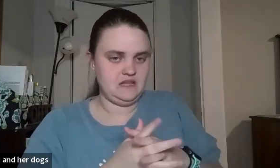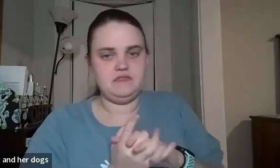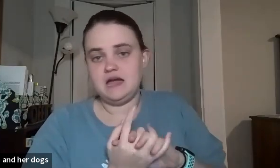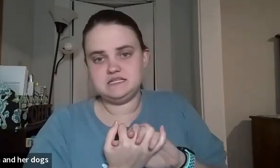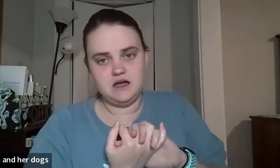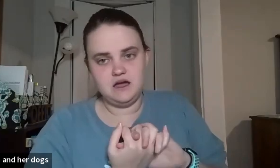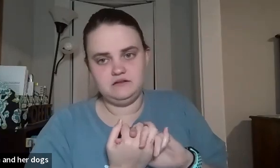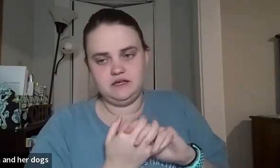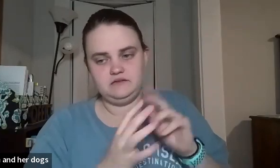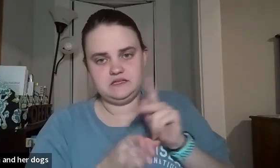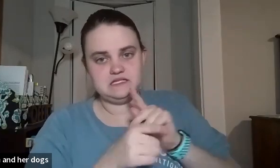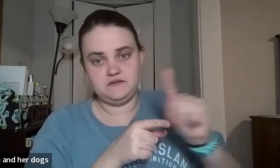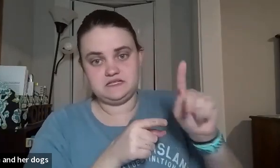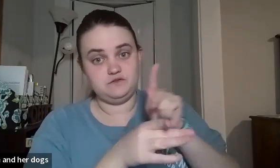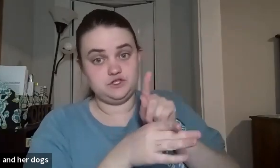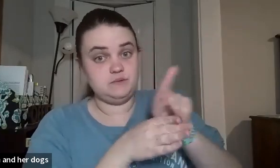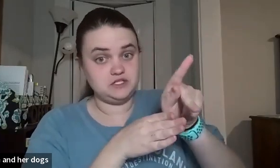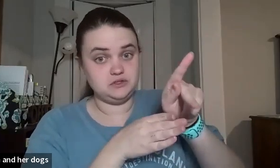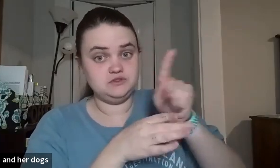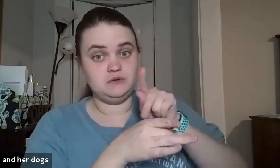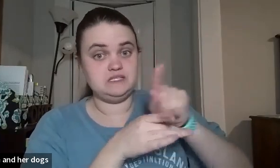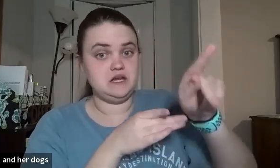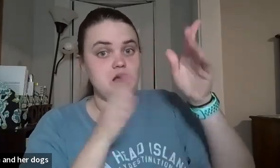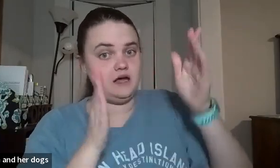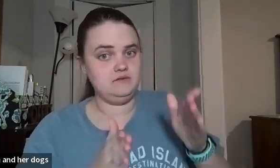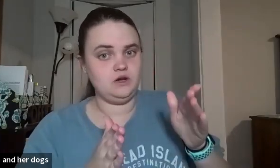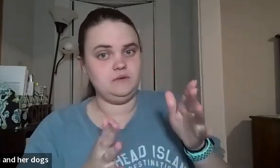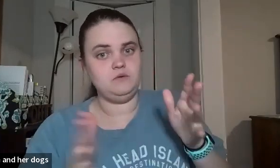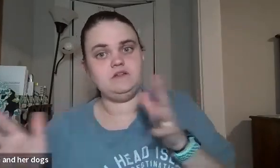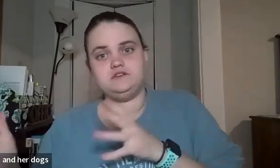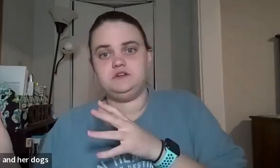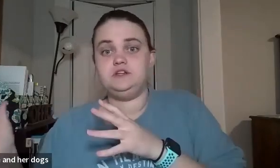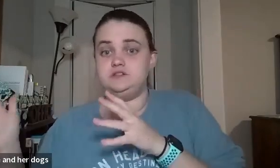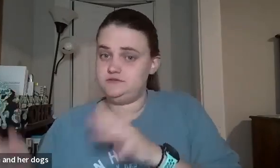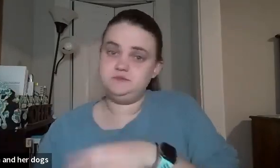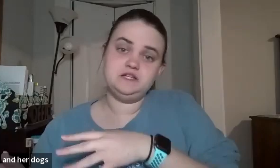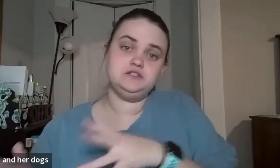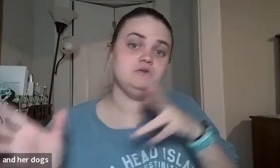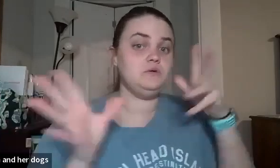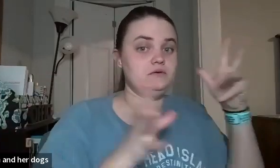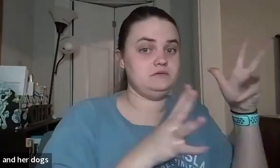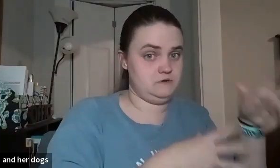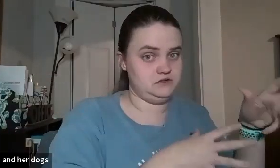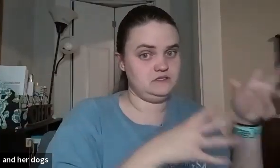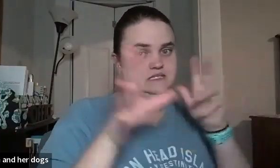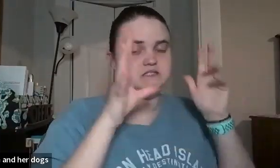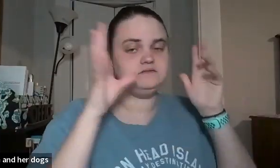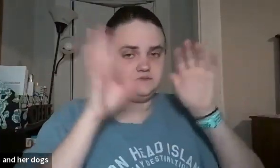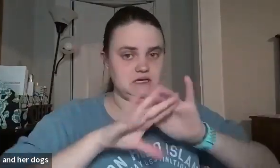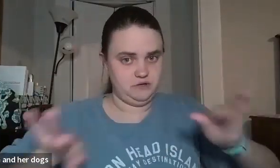And that is not like, this is not the sign for special. So it's not going to be one of those where you can use it for special or specialist. It's separate.